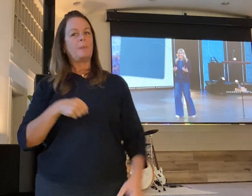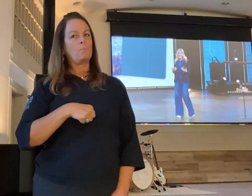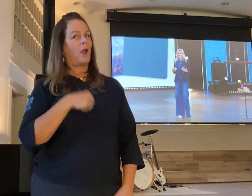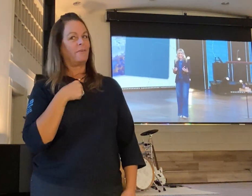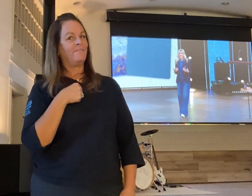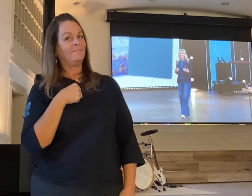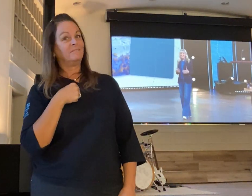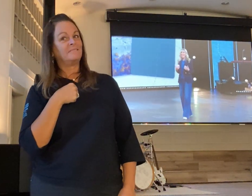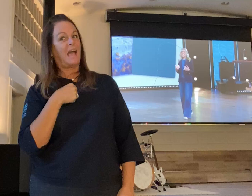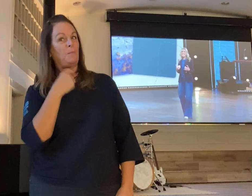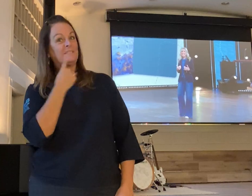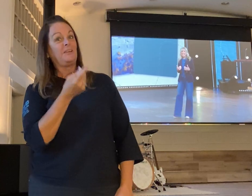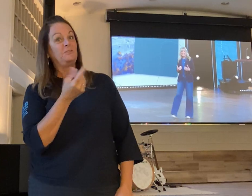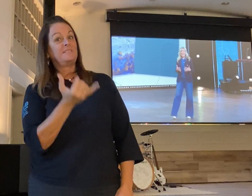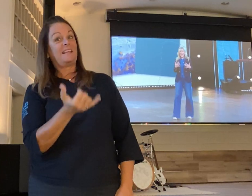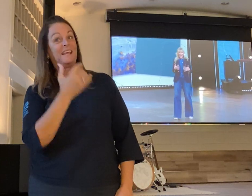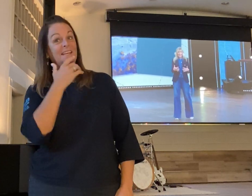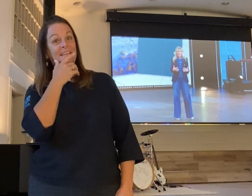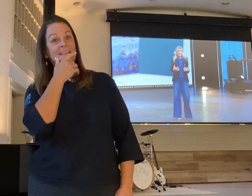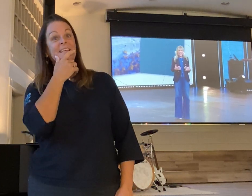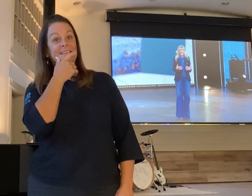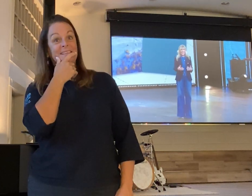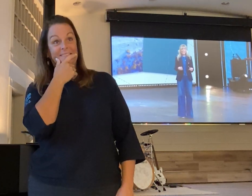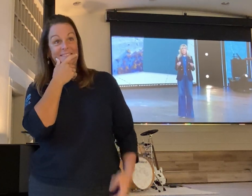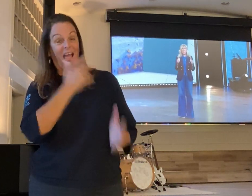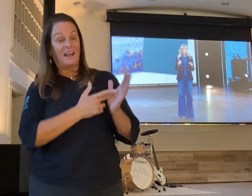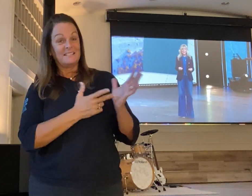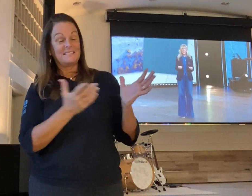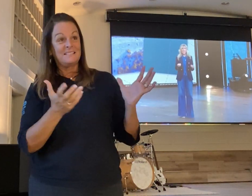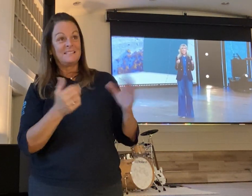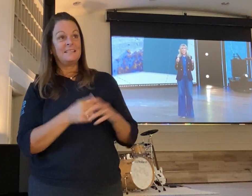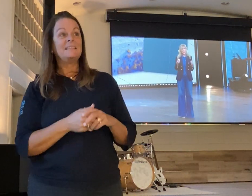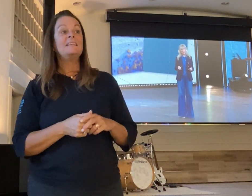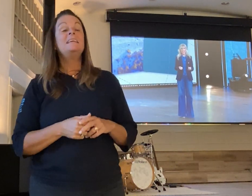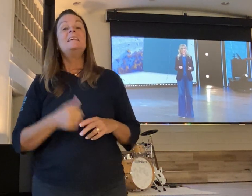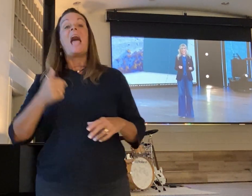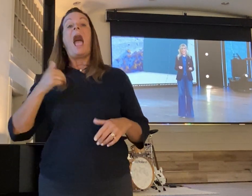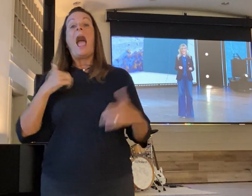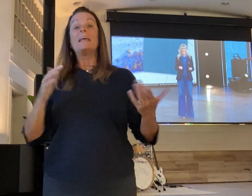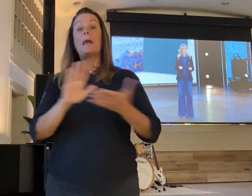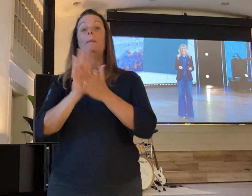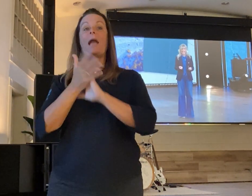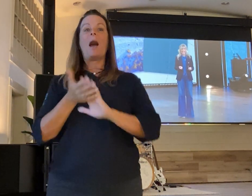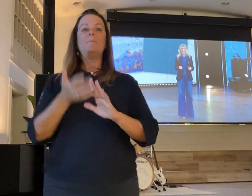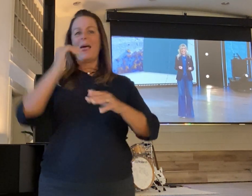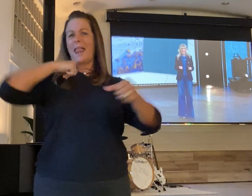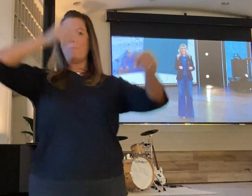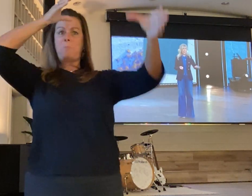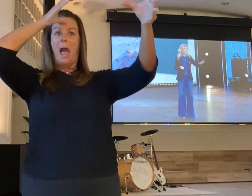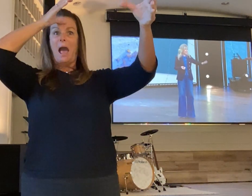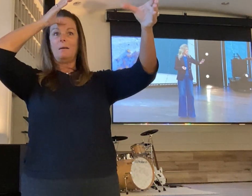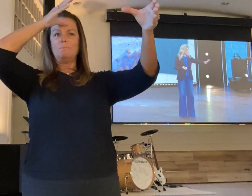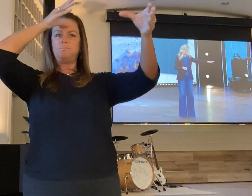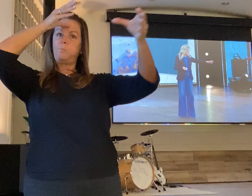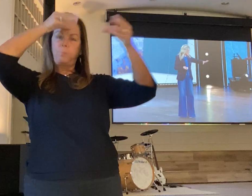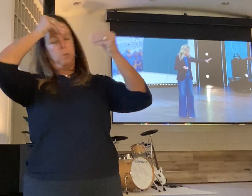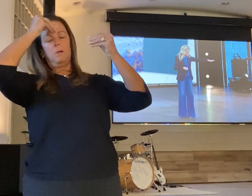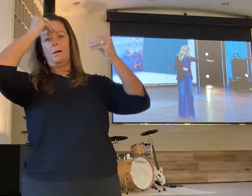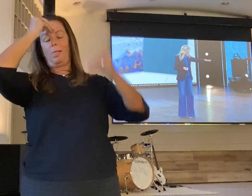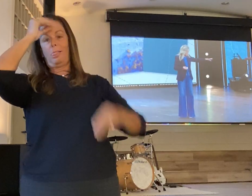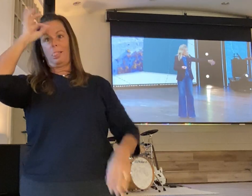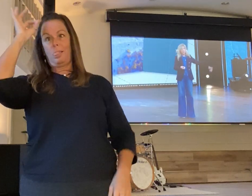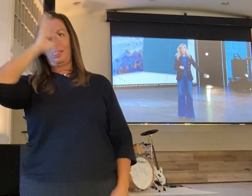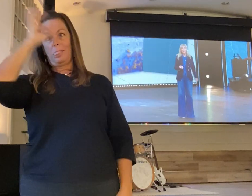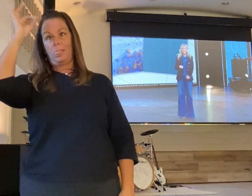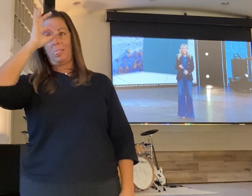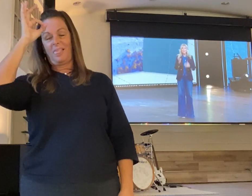proud of. And that is that I can be really clueless. And there are some people,